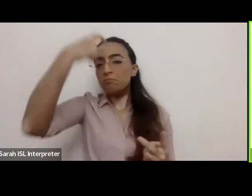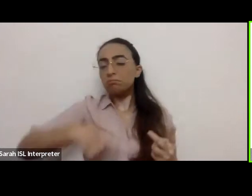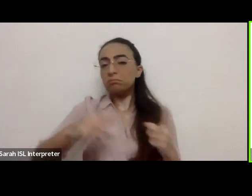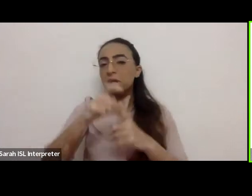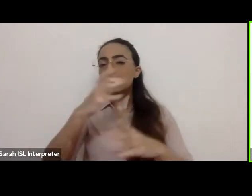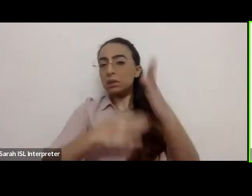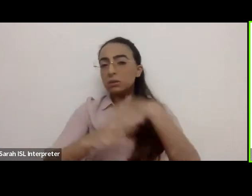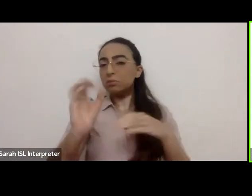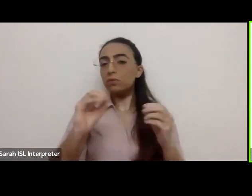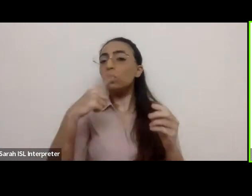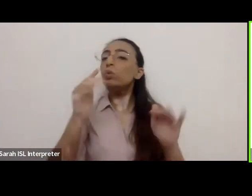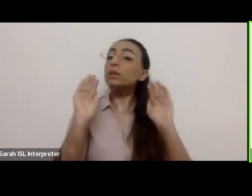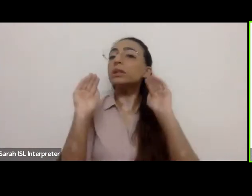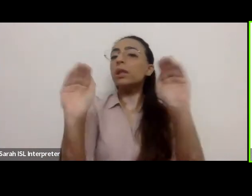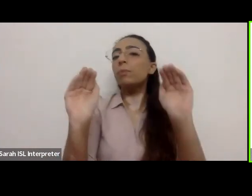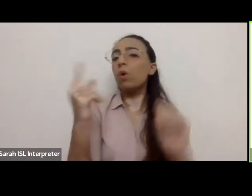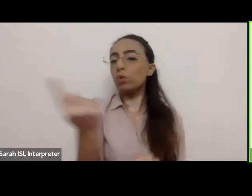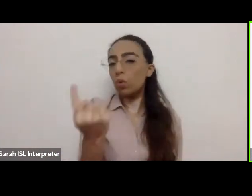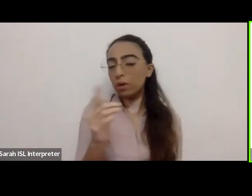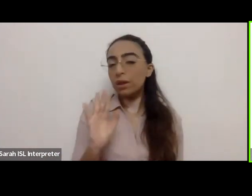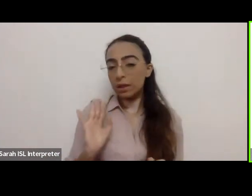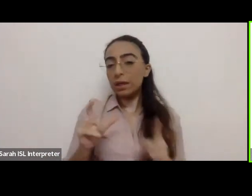employment opportunities for persons with disabilities.